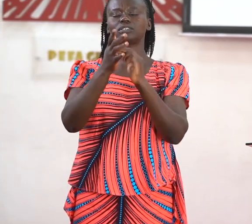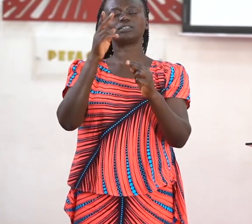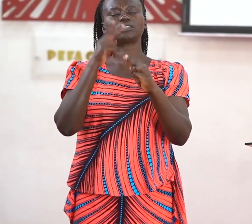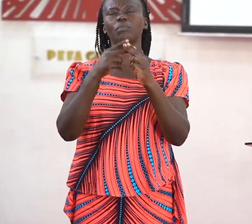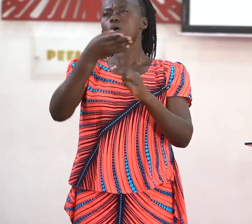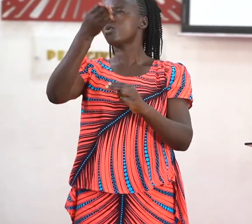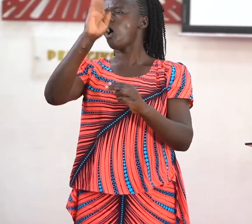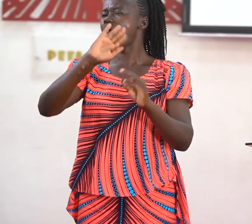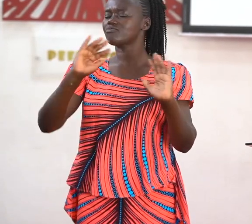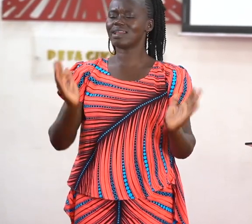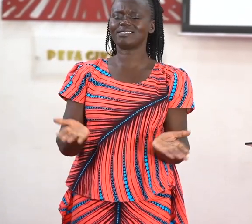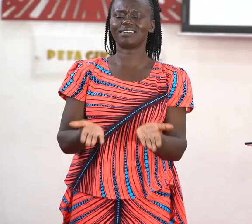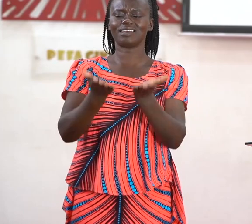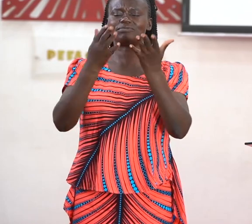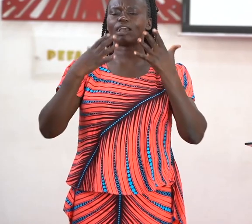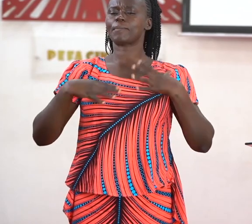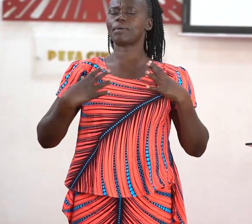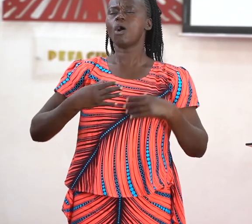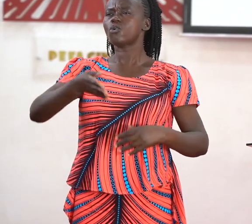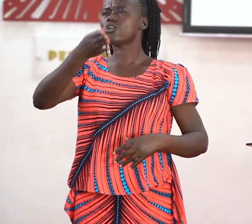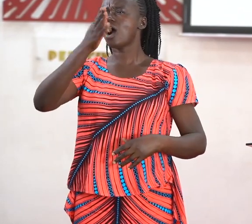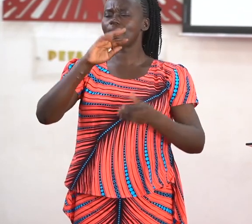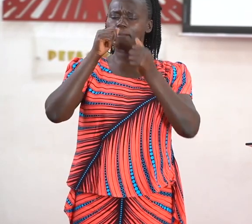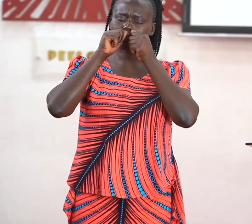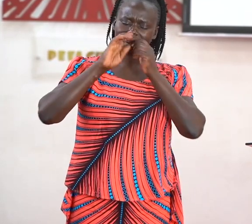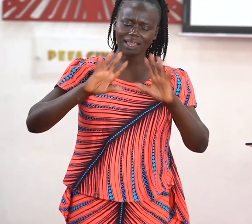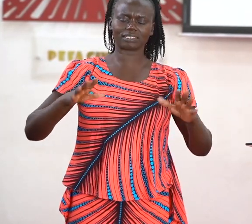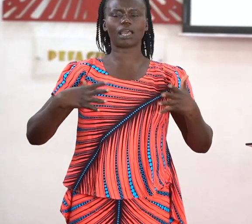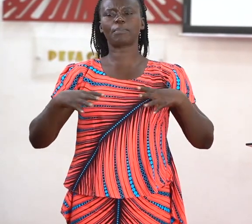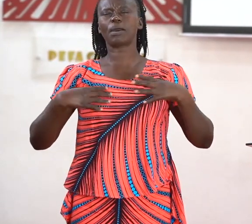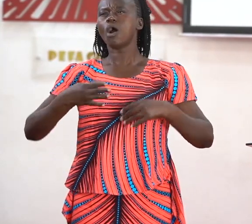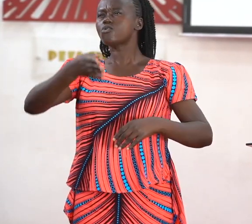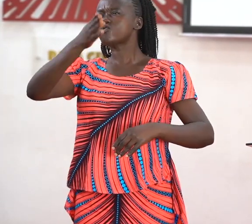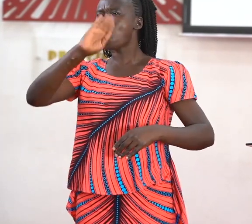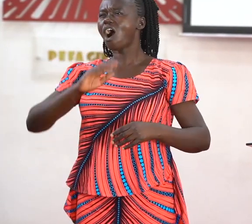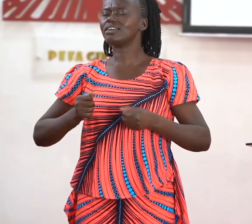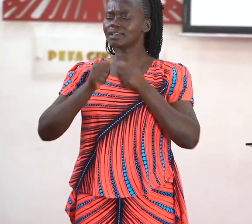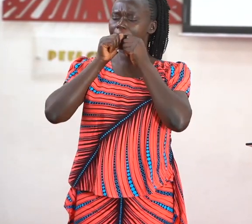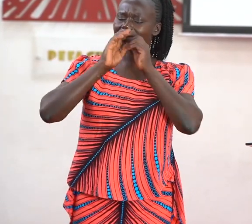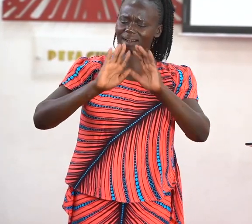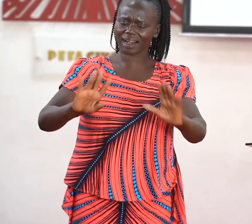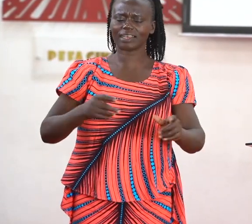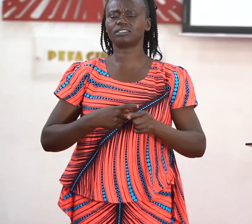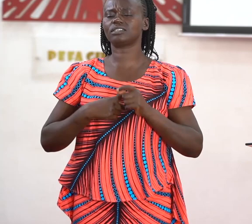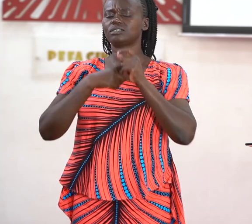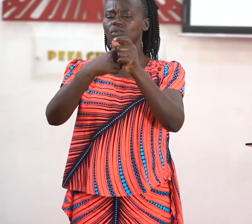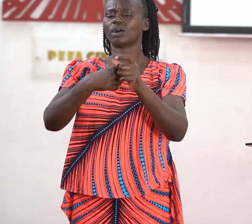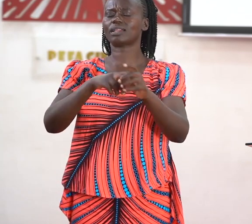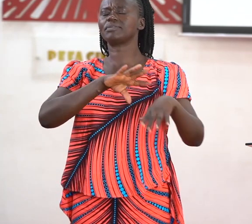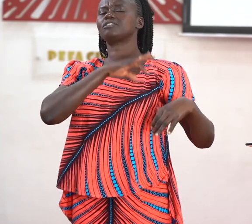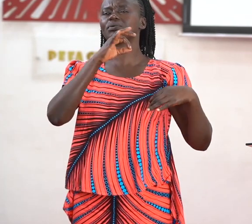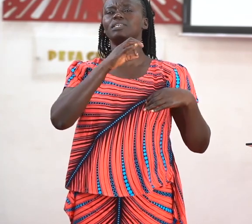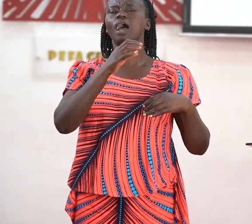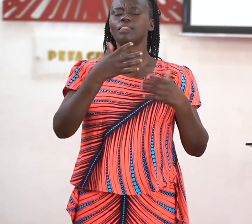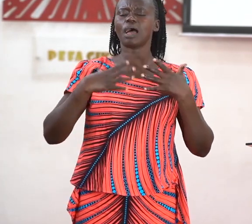restoring souls. You are still blessing your people. You are still giving out spiritual gifts to those who are seeking you.